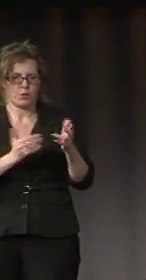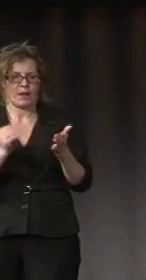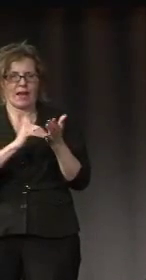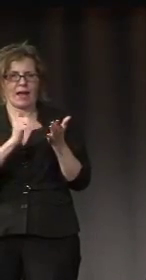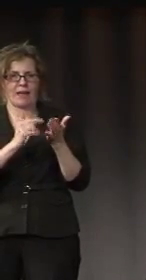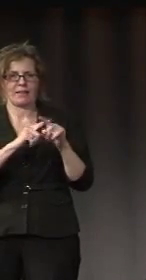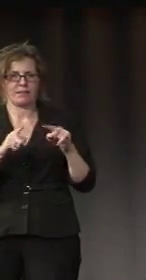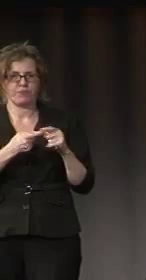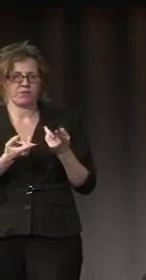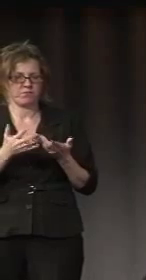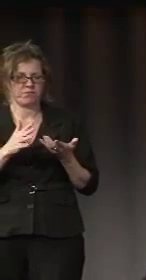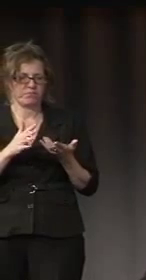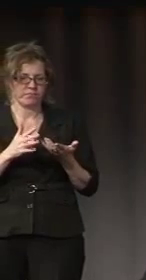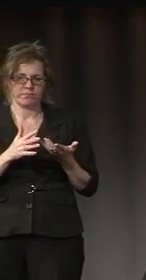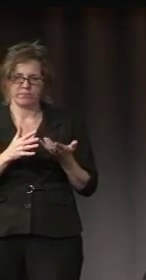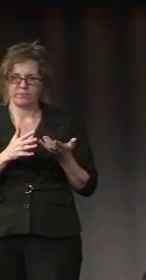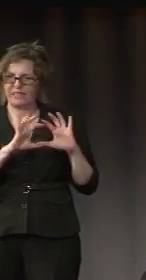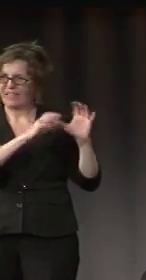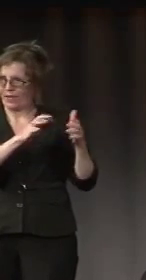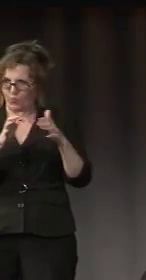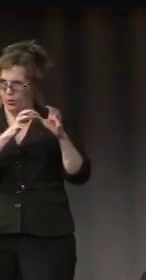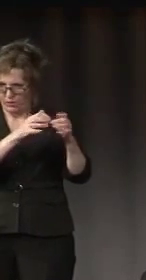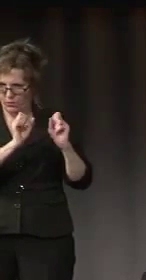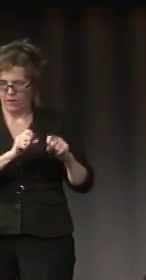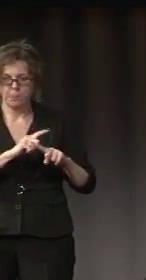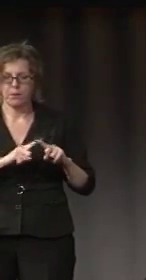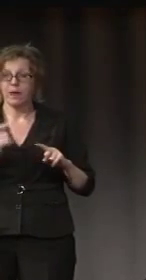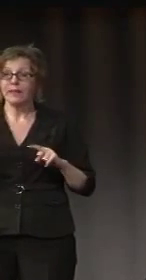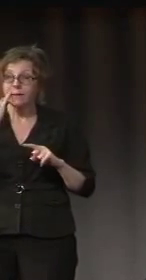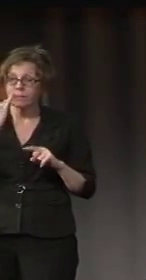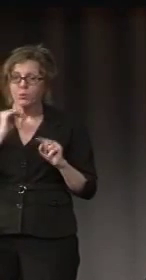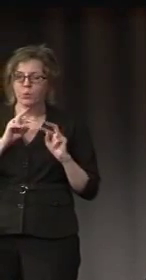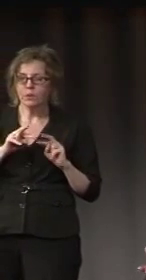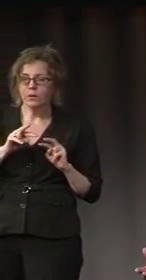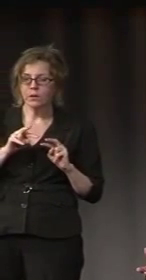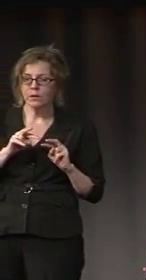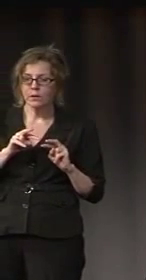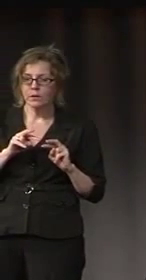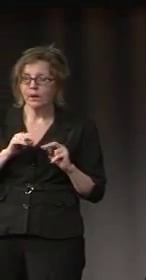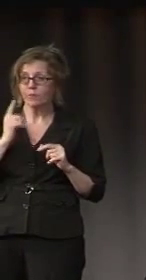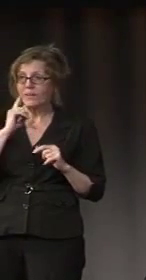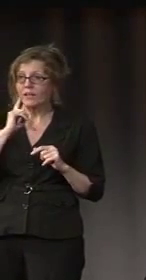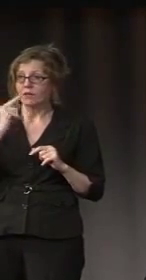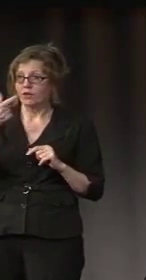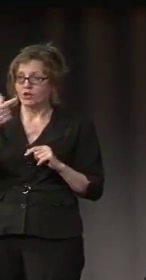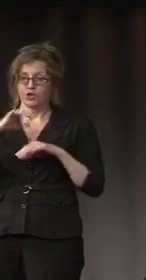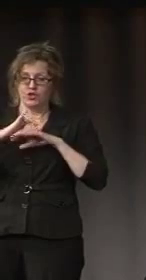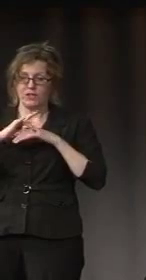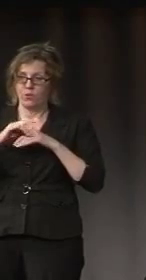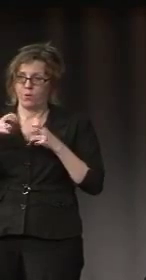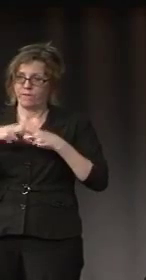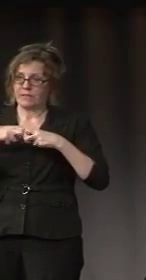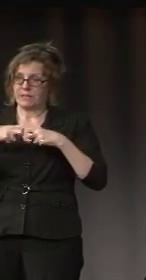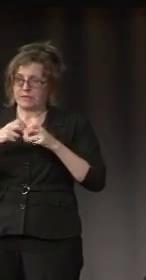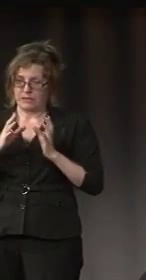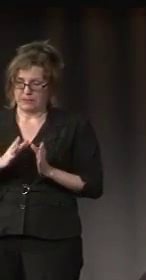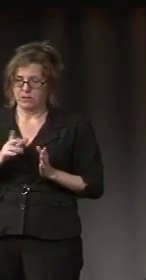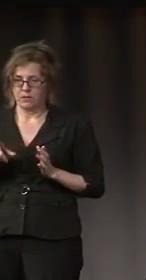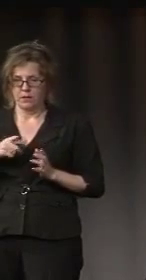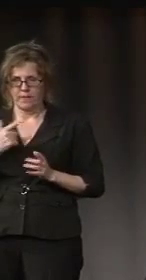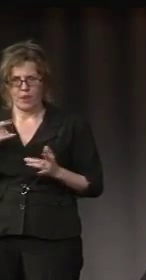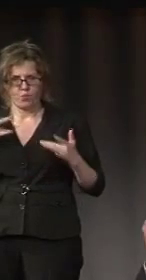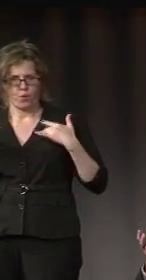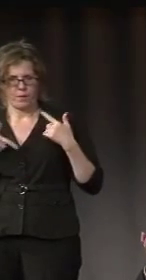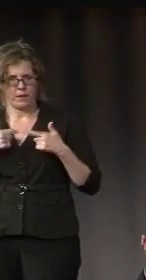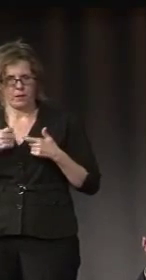are represented by the rectangle around the faces. But when you, and we are here, geophysicists, who are very worried because they say, for ELF, we